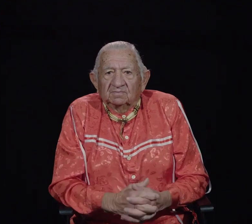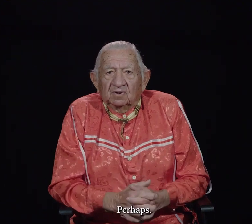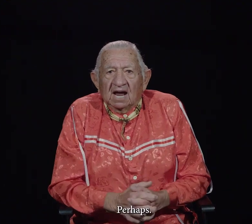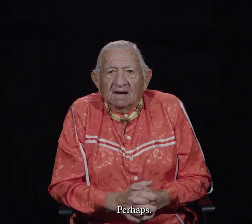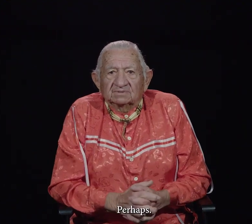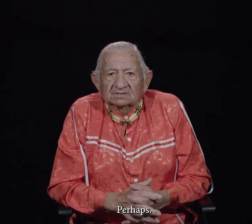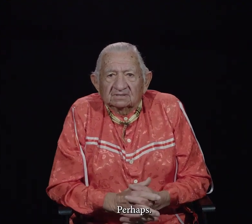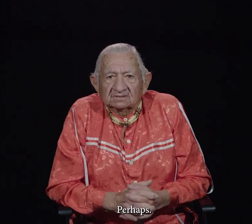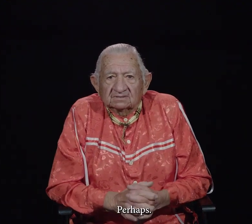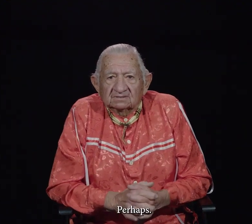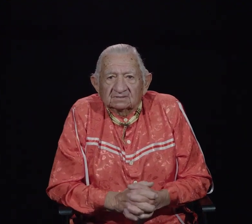Perhaps.